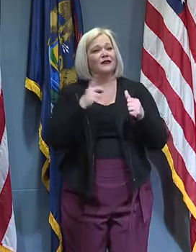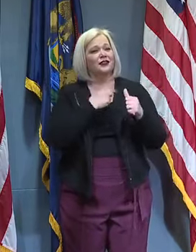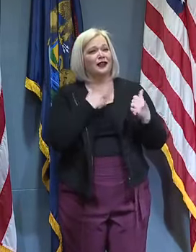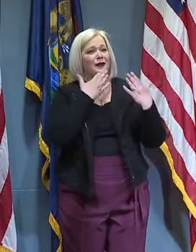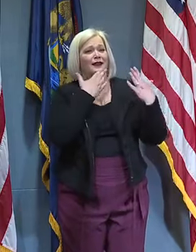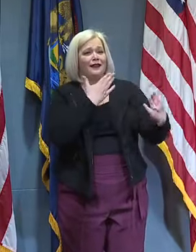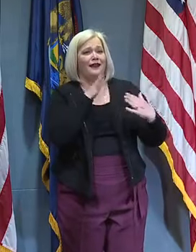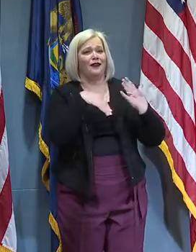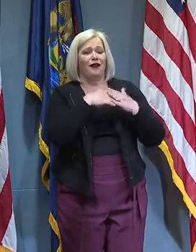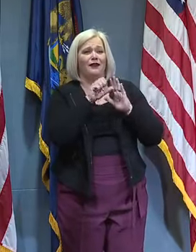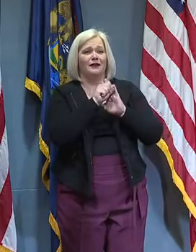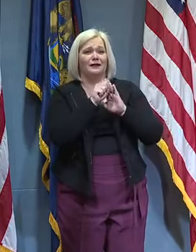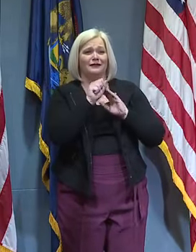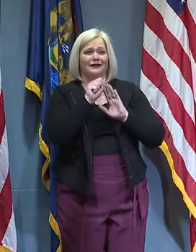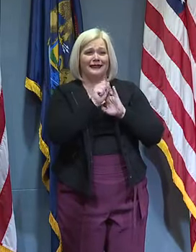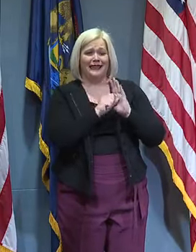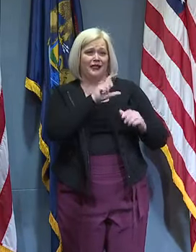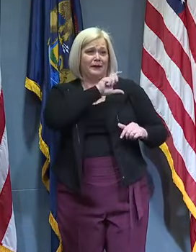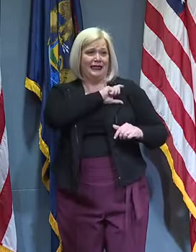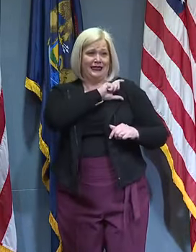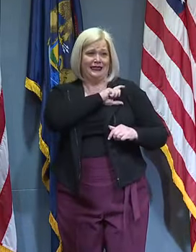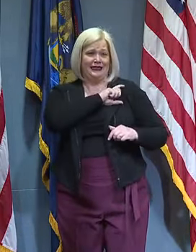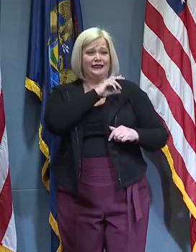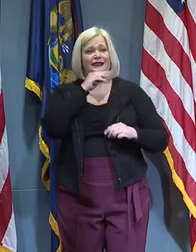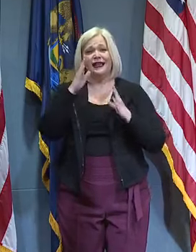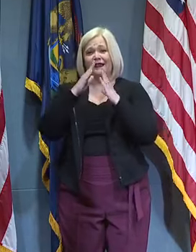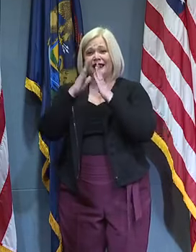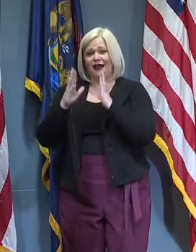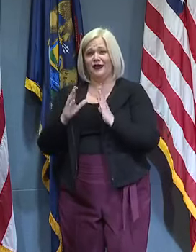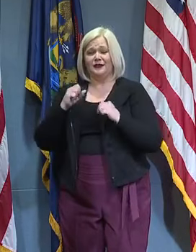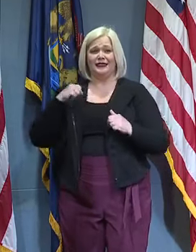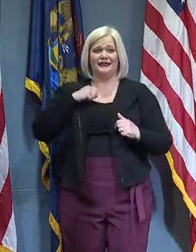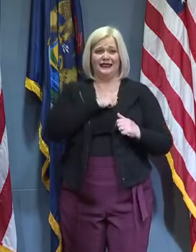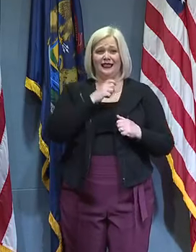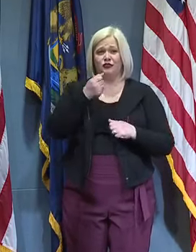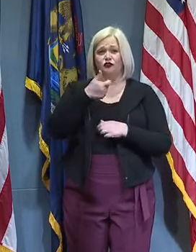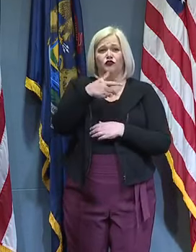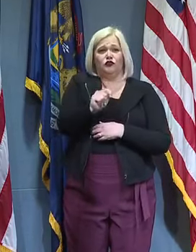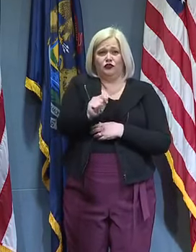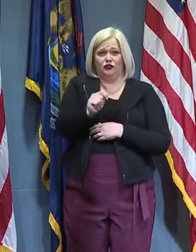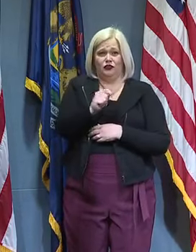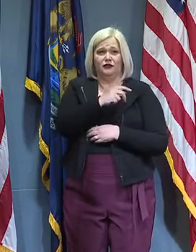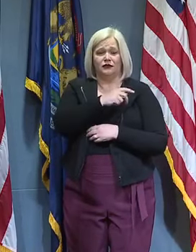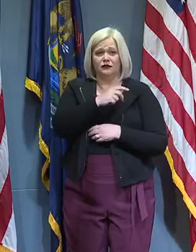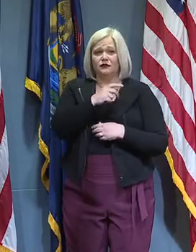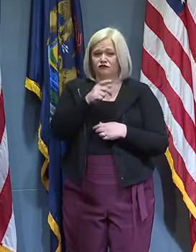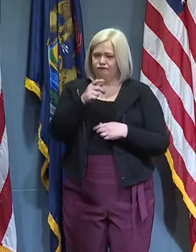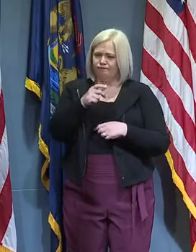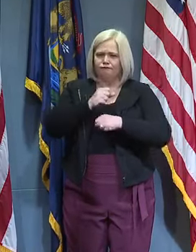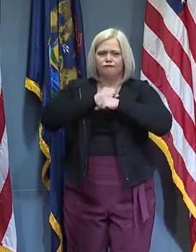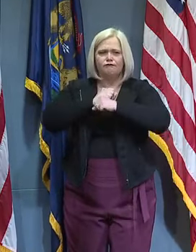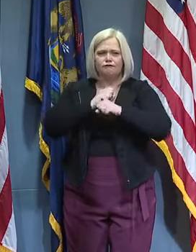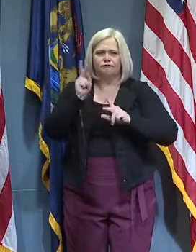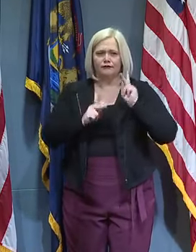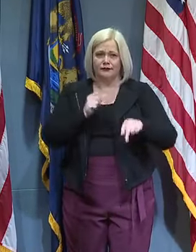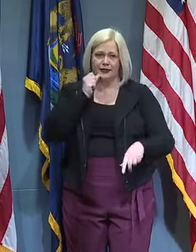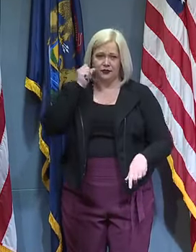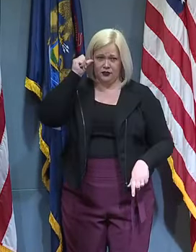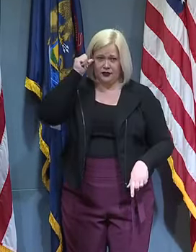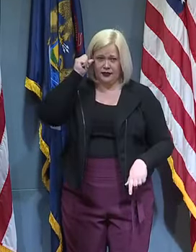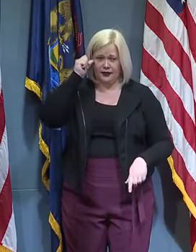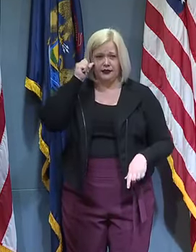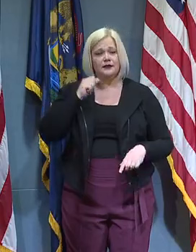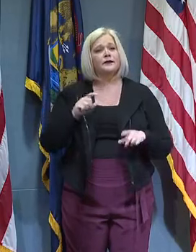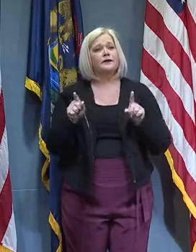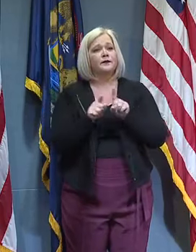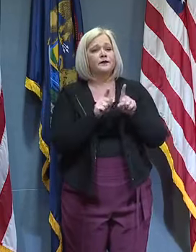Police officers and the House and Senate sergeants who kept people safe yesterday. I also want to make sure to